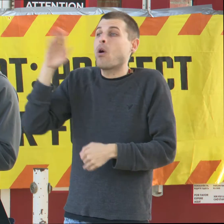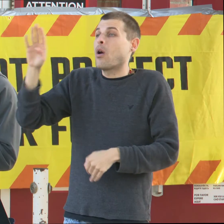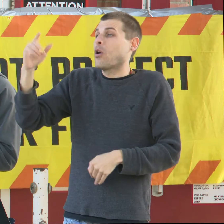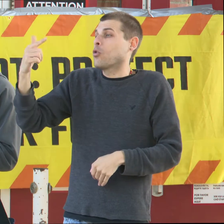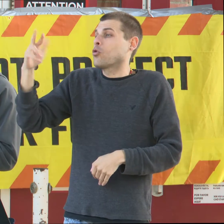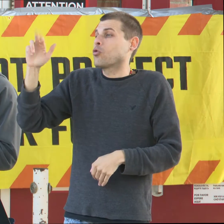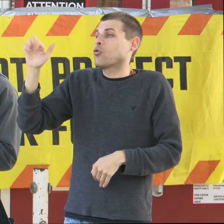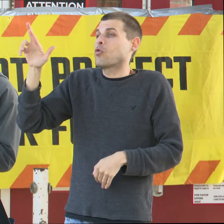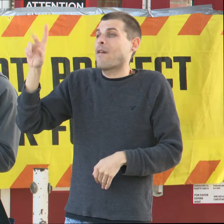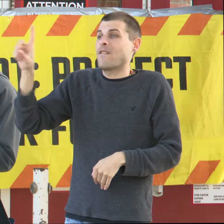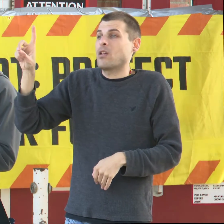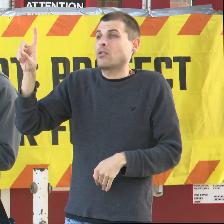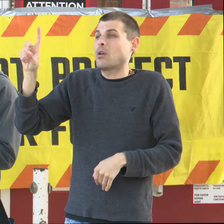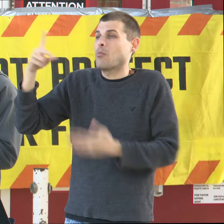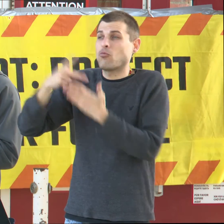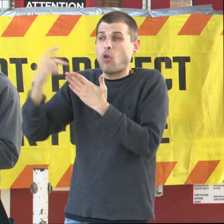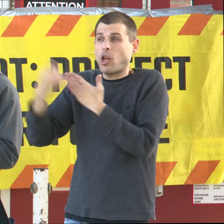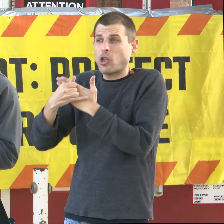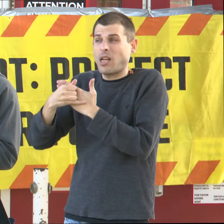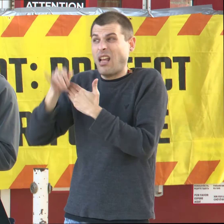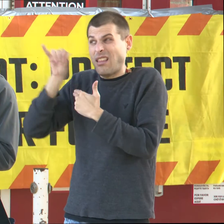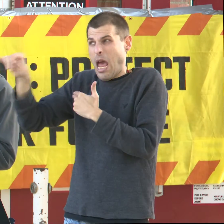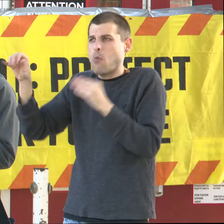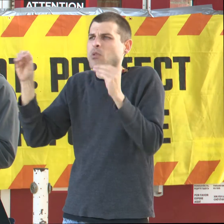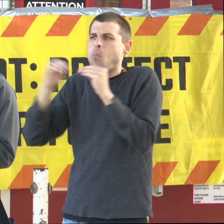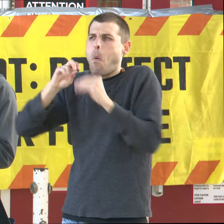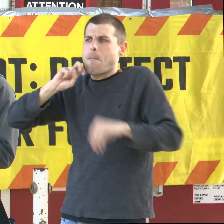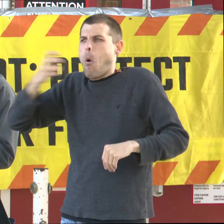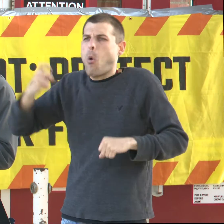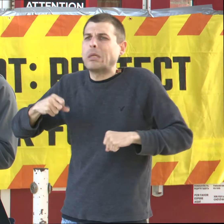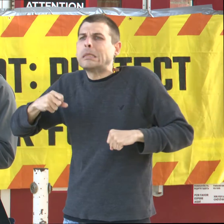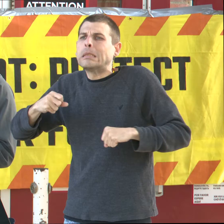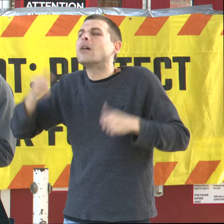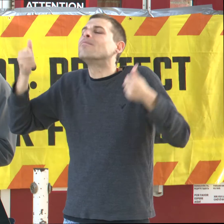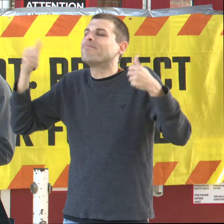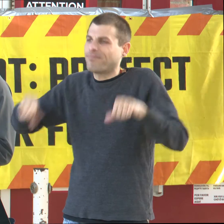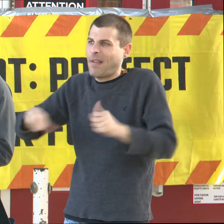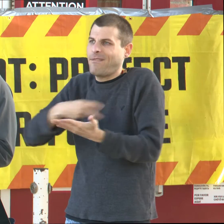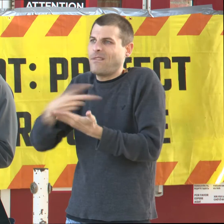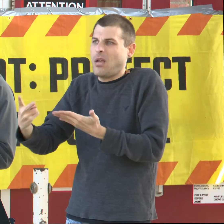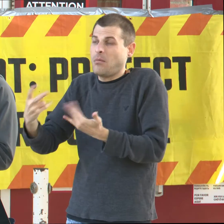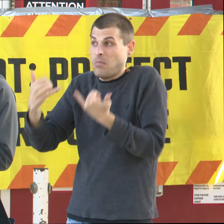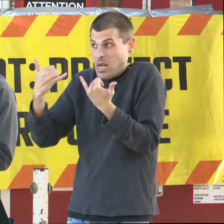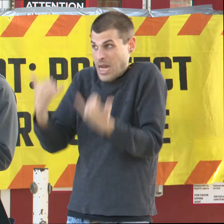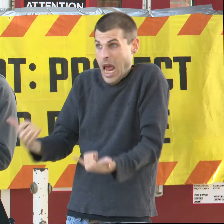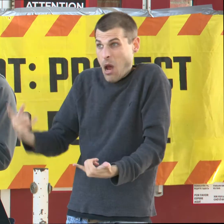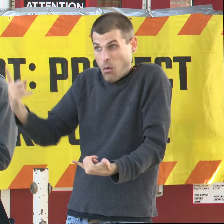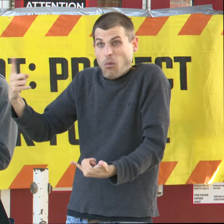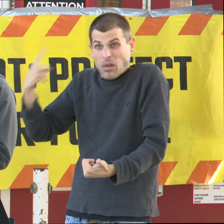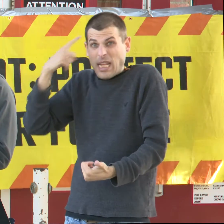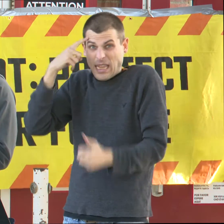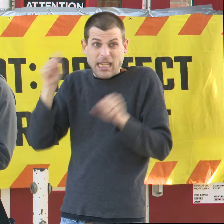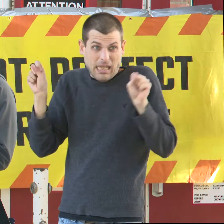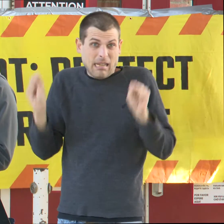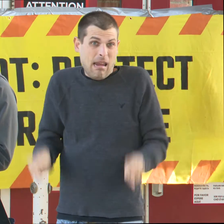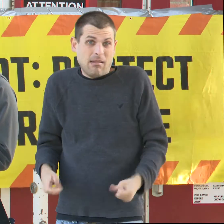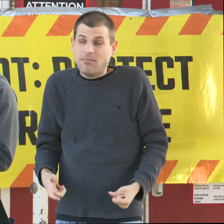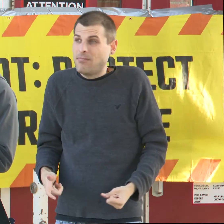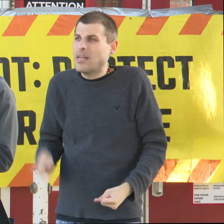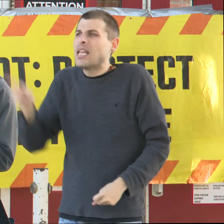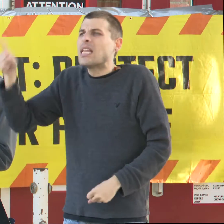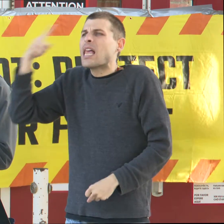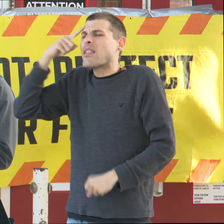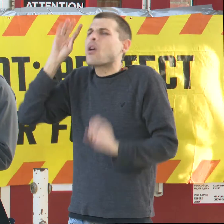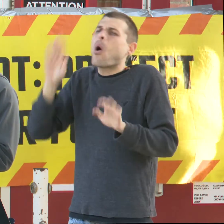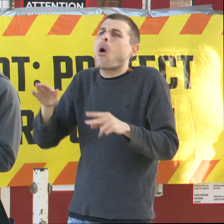Project, which is a little bit more audacious. But ultimately, they think they have a problem. They think the